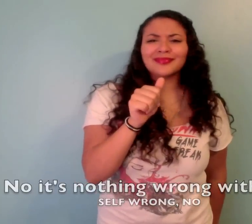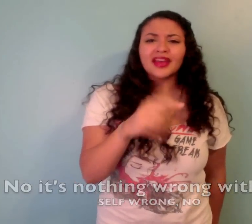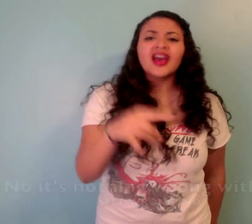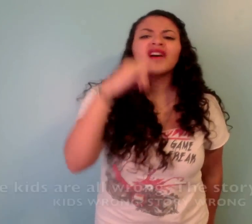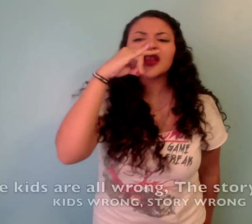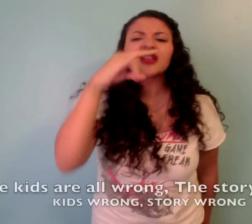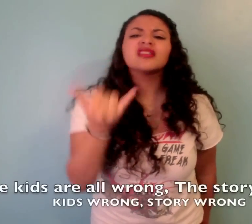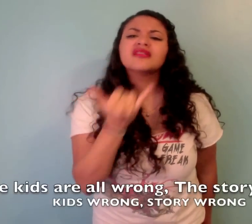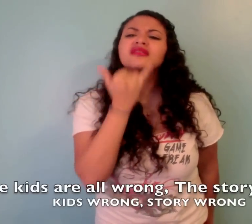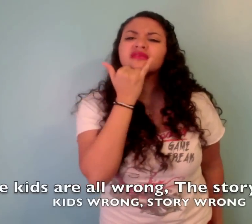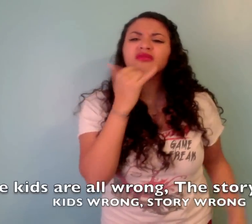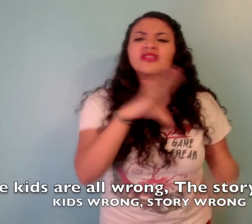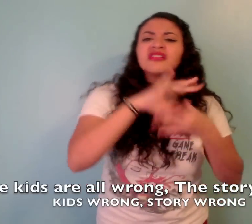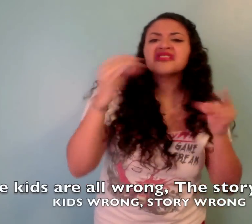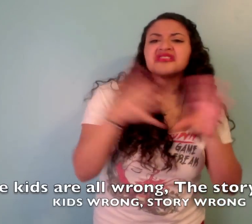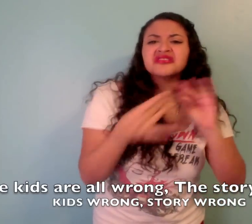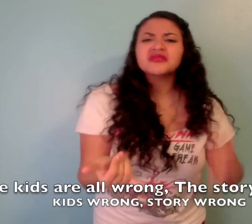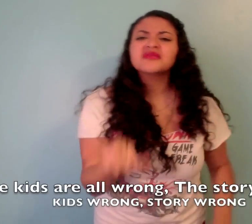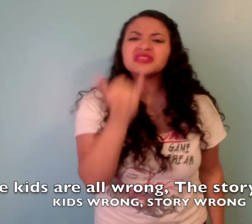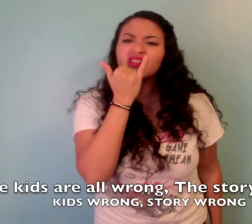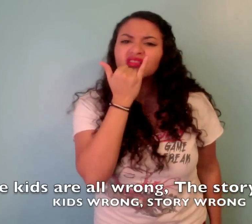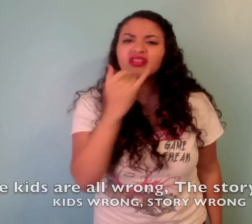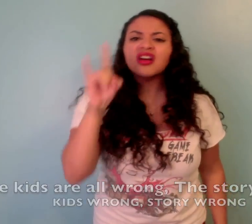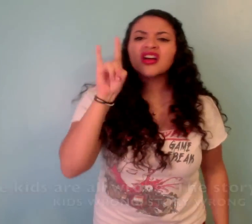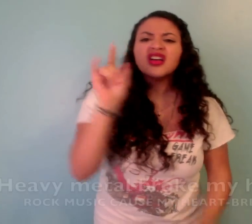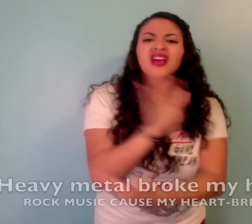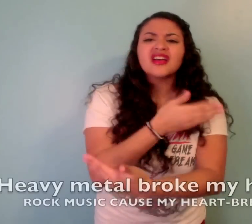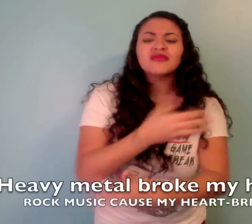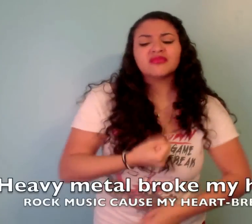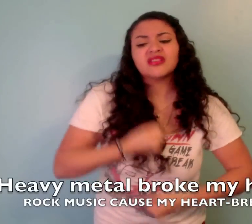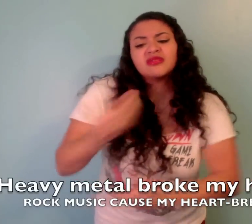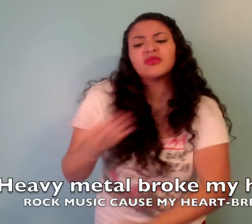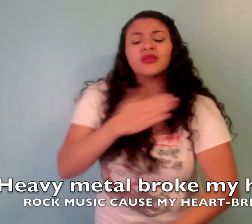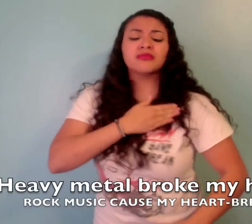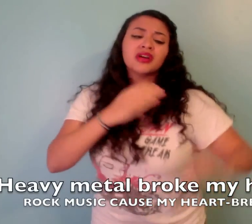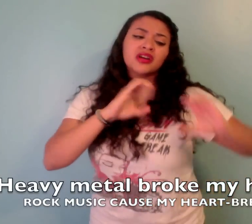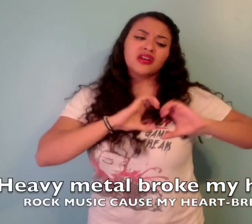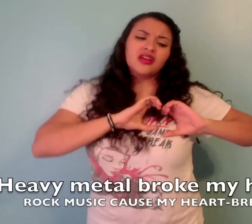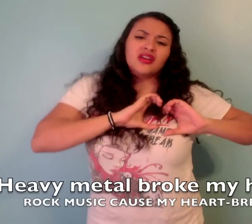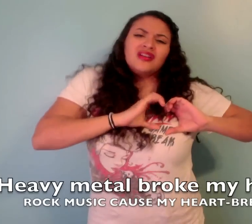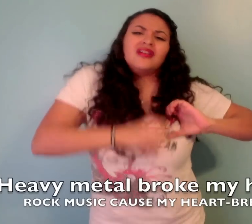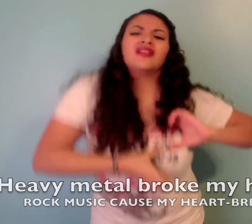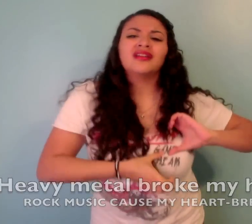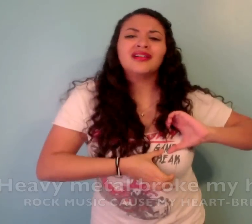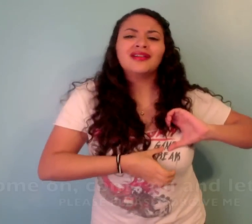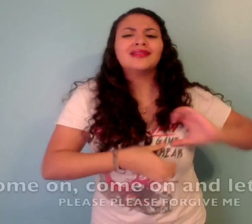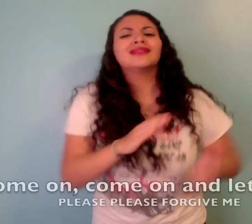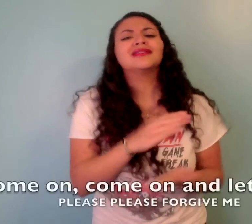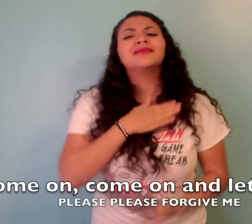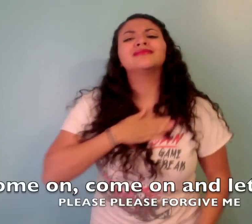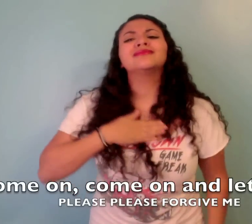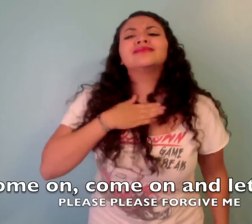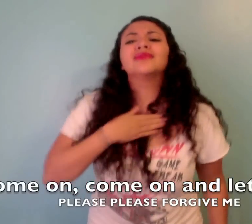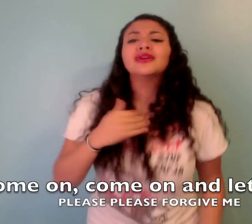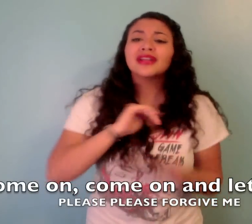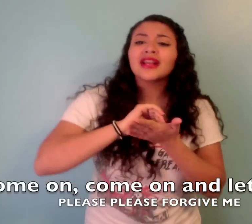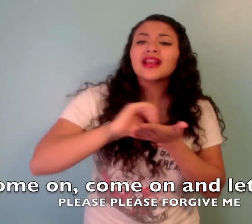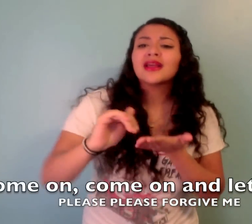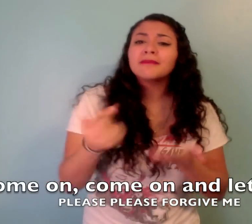me The kids are all wrong, the stories are off Heavy metal poke my heart Come on, come on and let